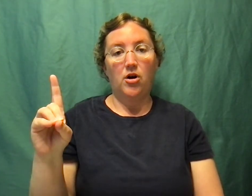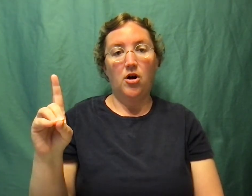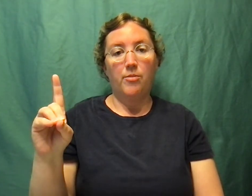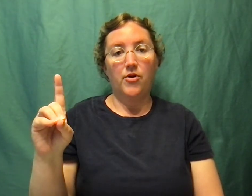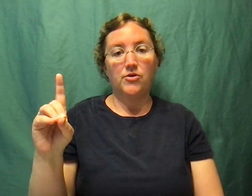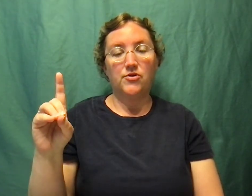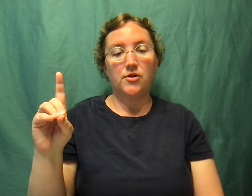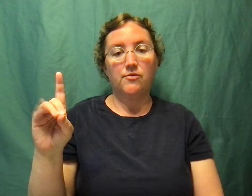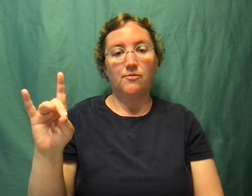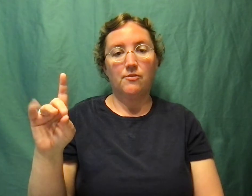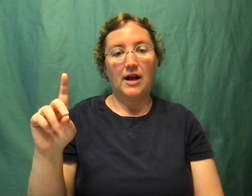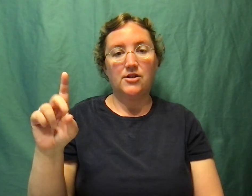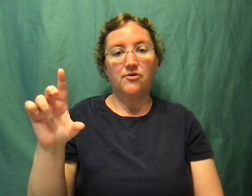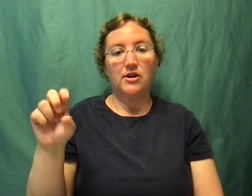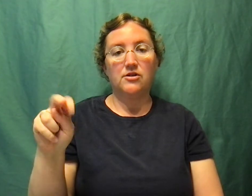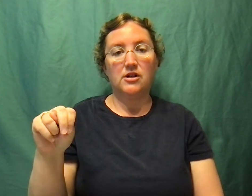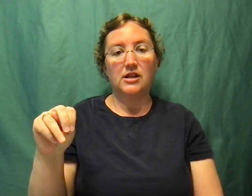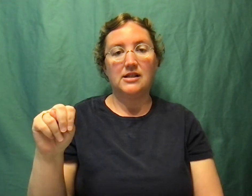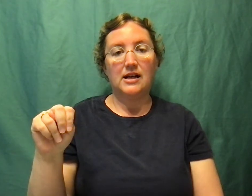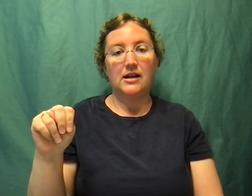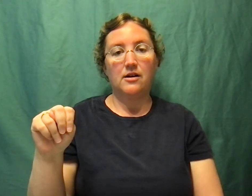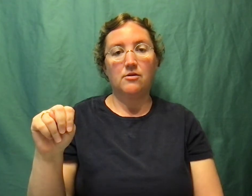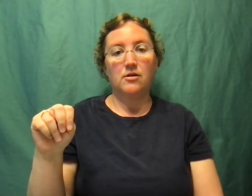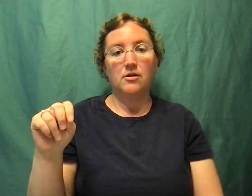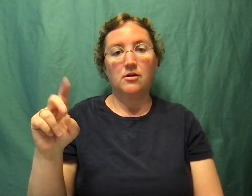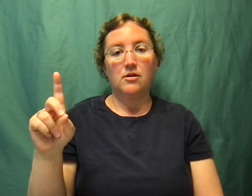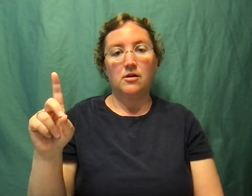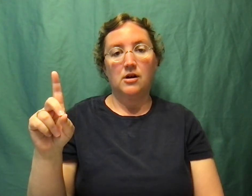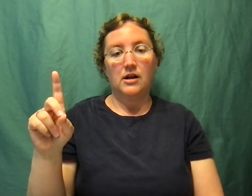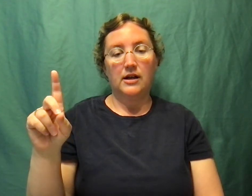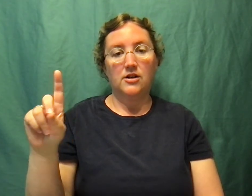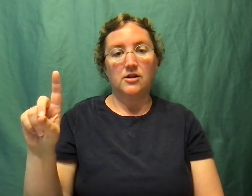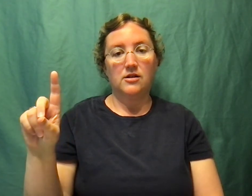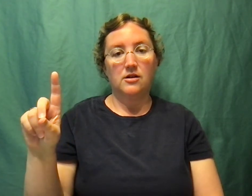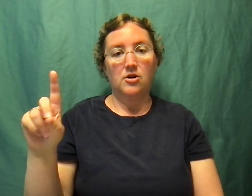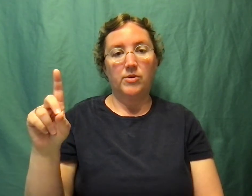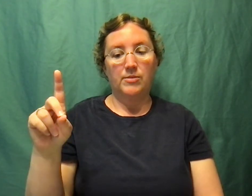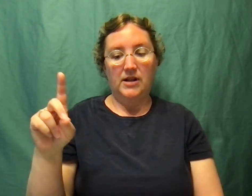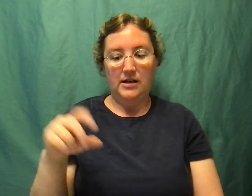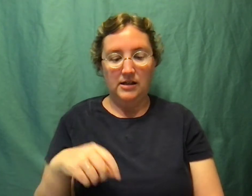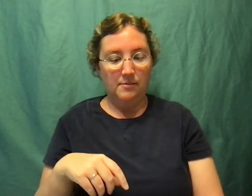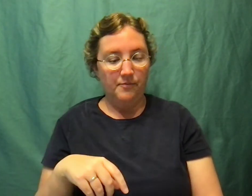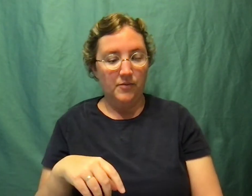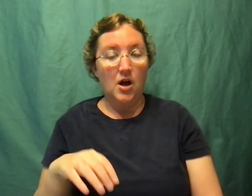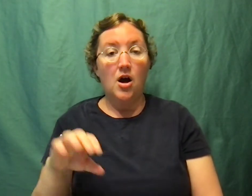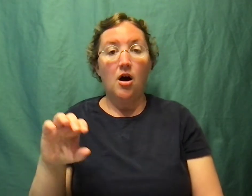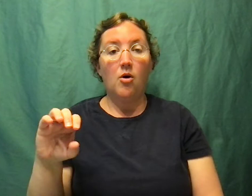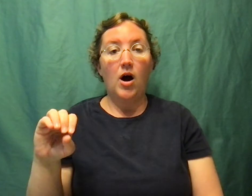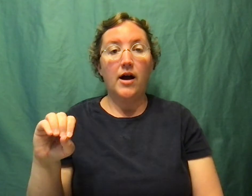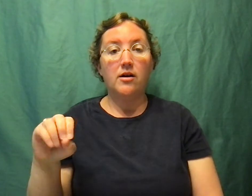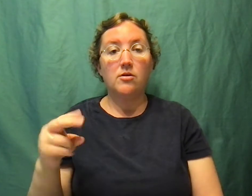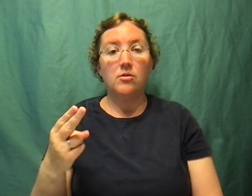up those last two fingers. They're going to stay down, and they can just open up to that D. Ohio.